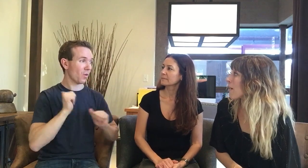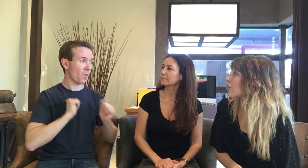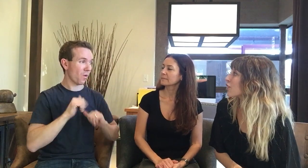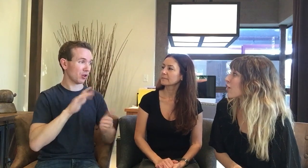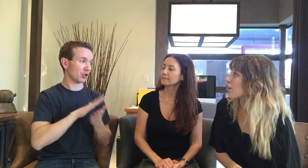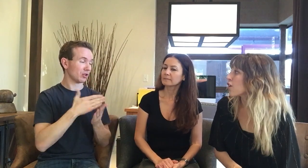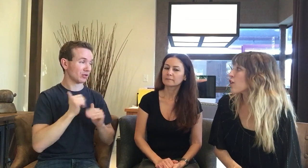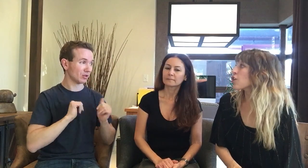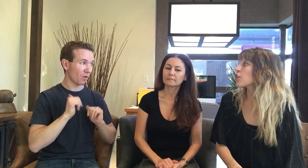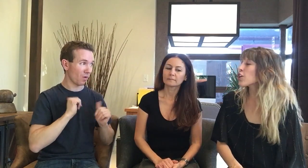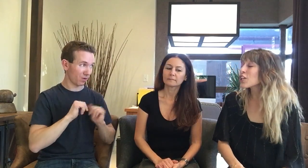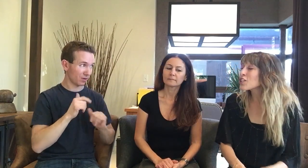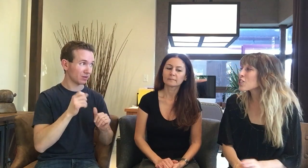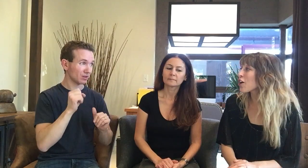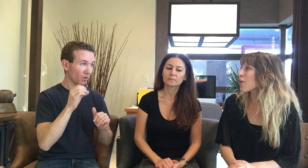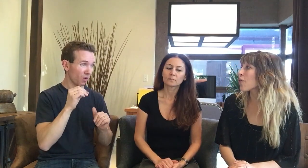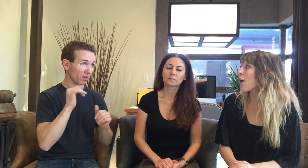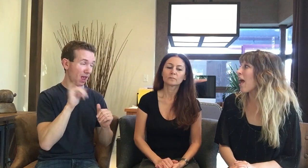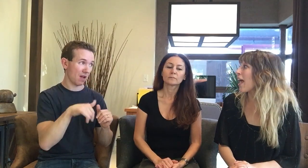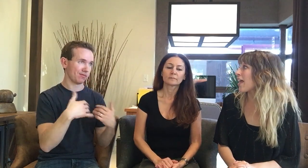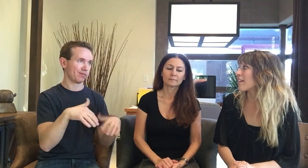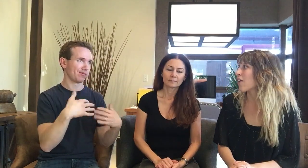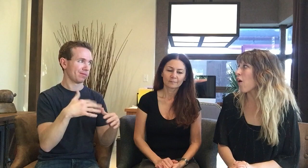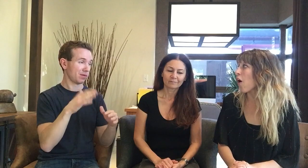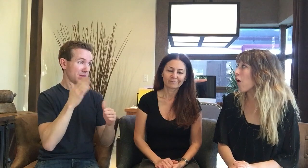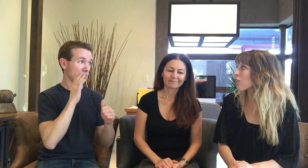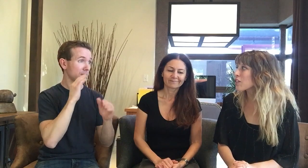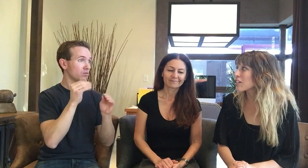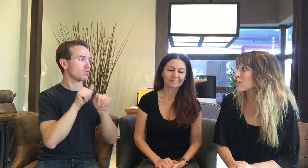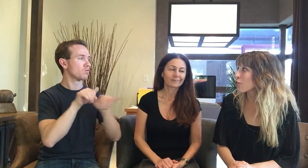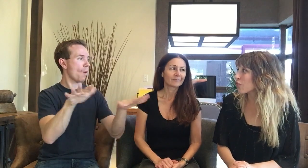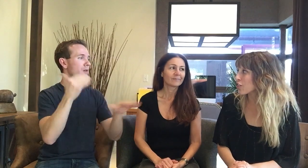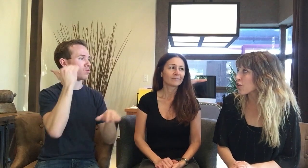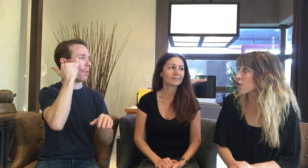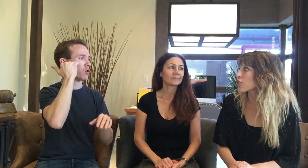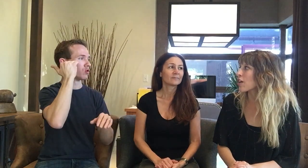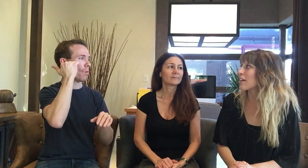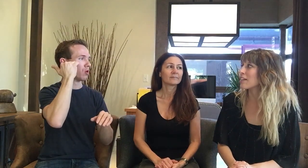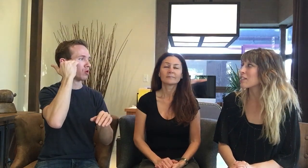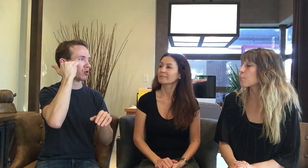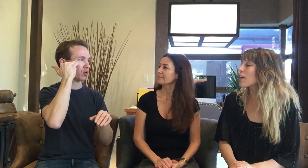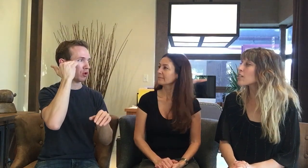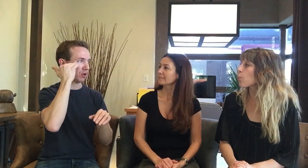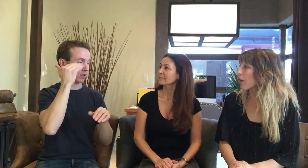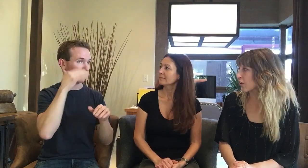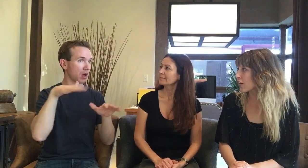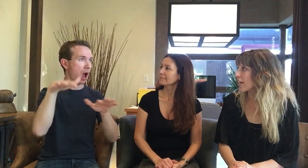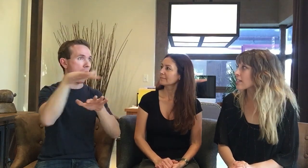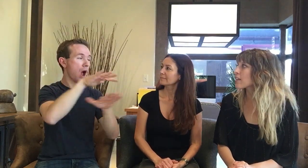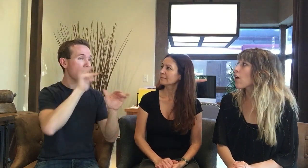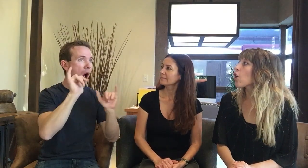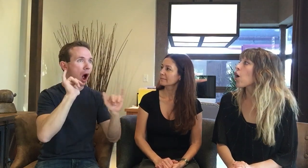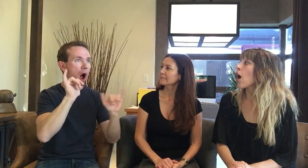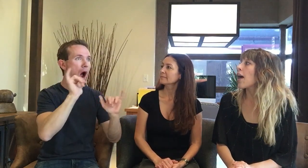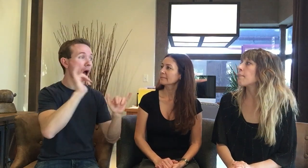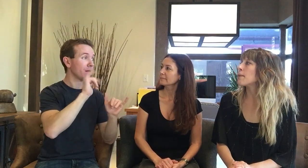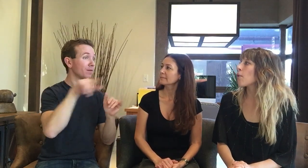about the cooking show and all these new features, and it spreads awareness, and people